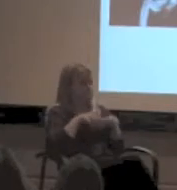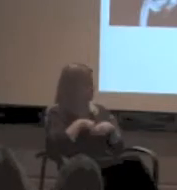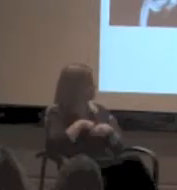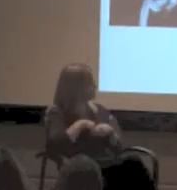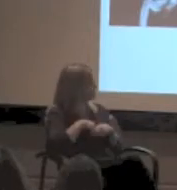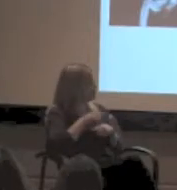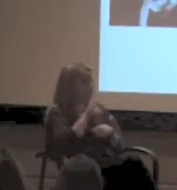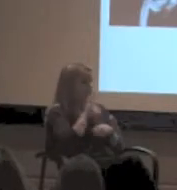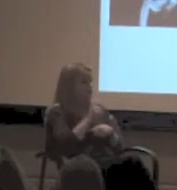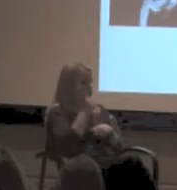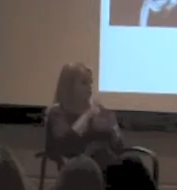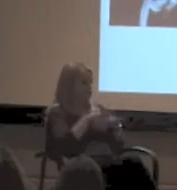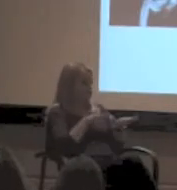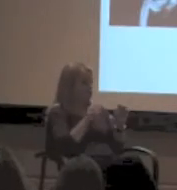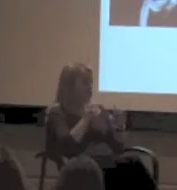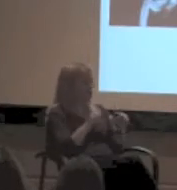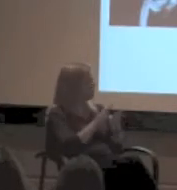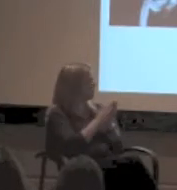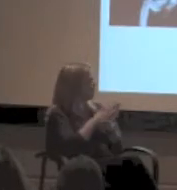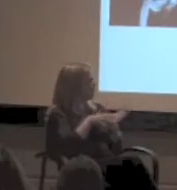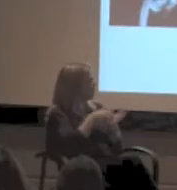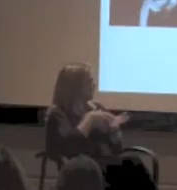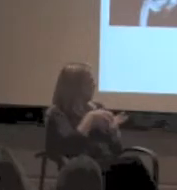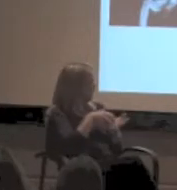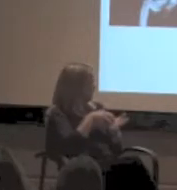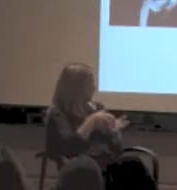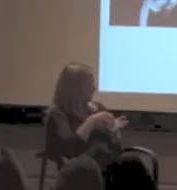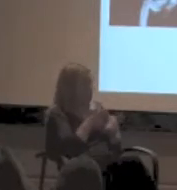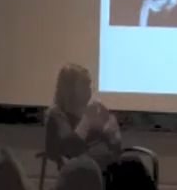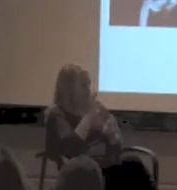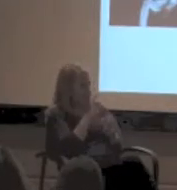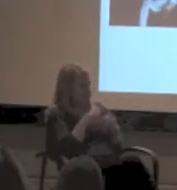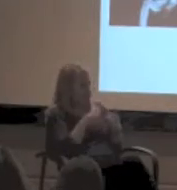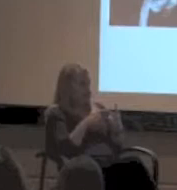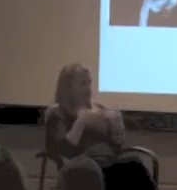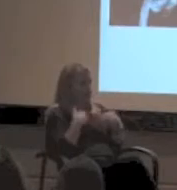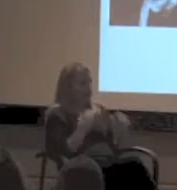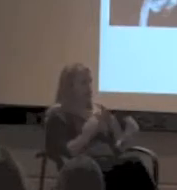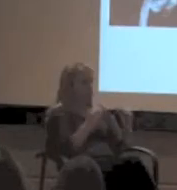classically it's taught, they can get weaker from a Chiari II or have more